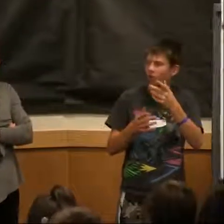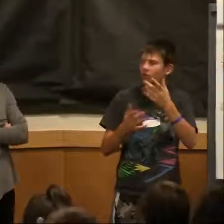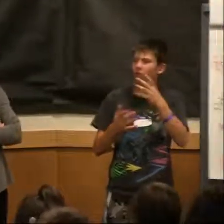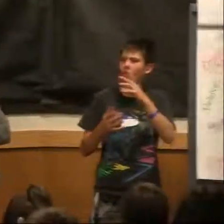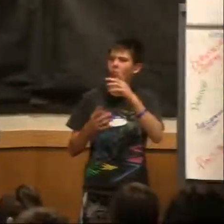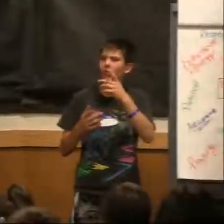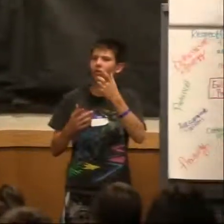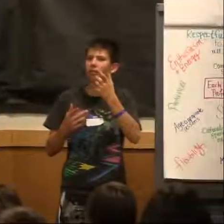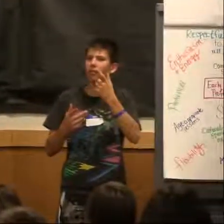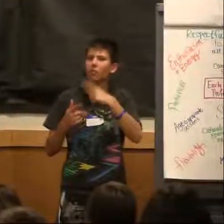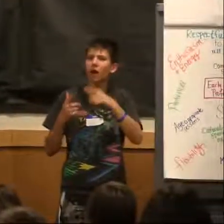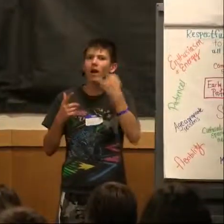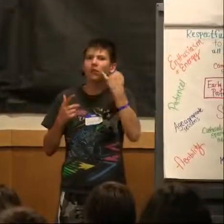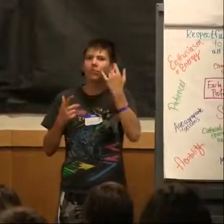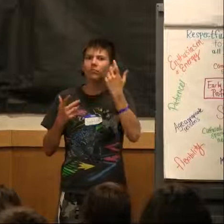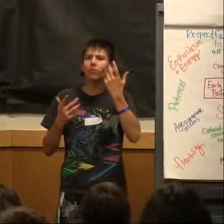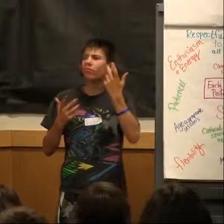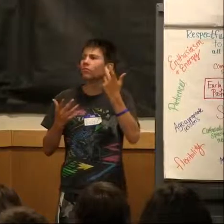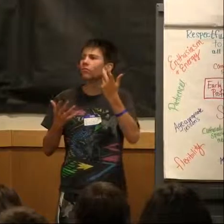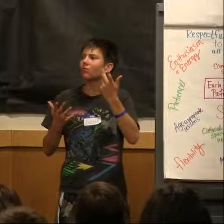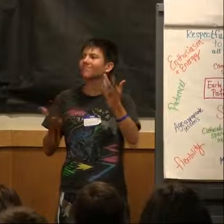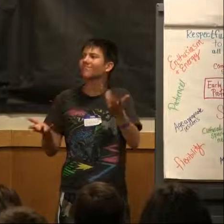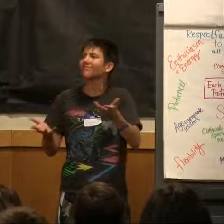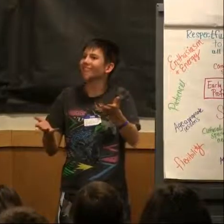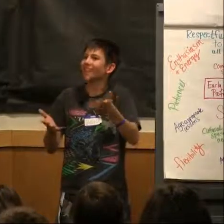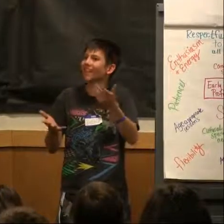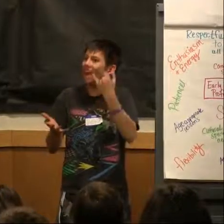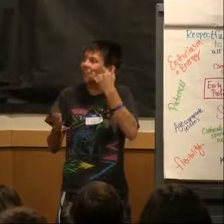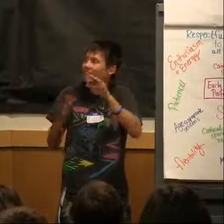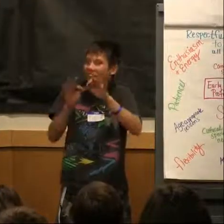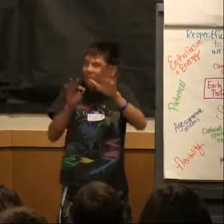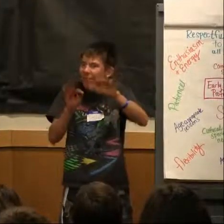And obviously you can't abuse them. No. But if,